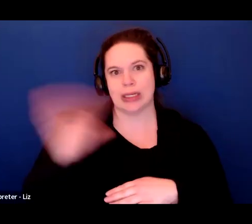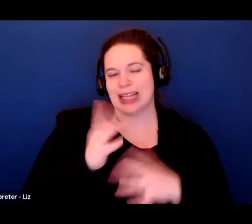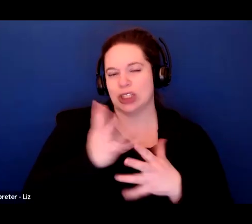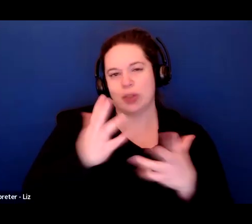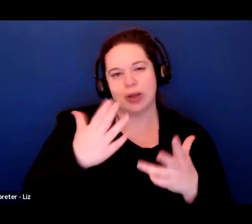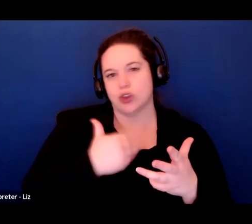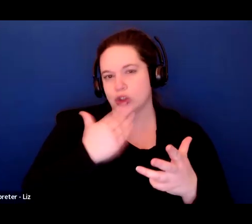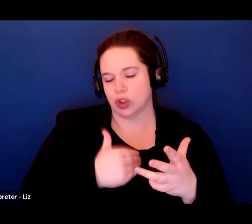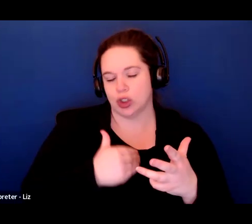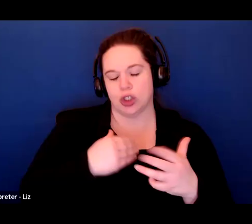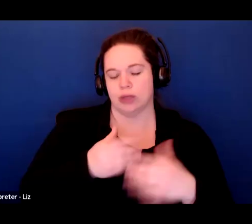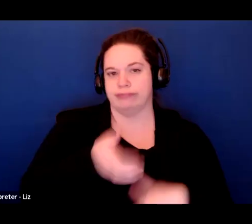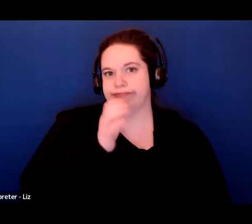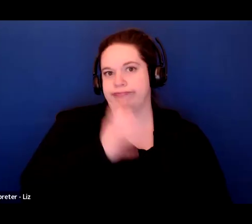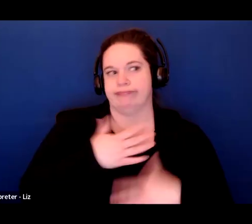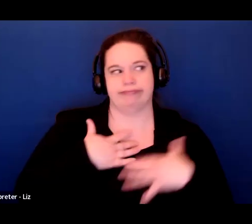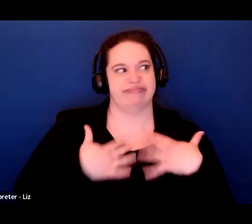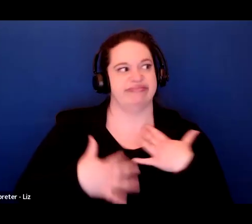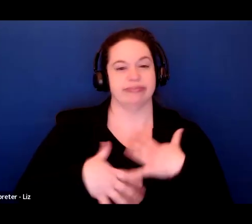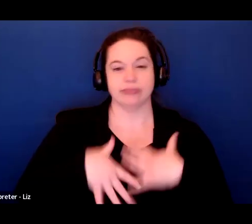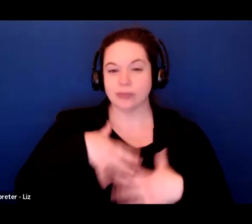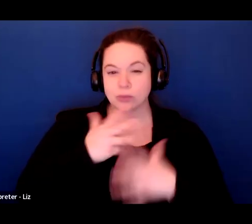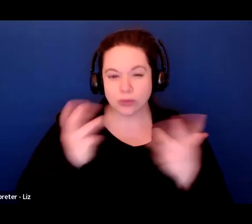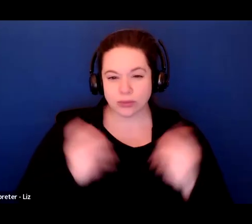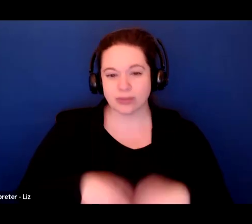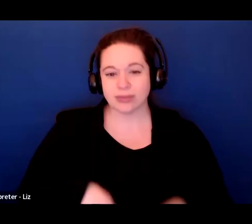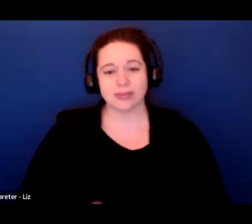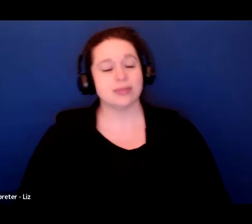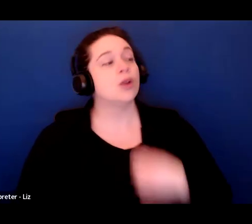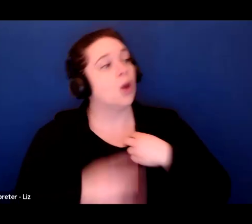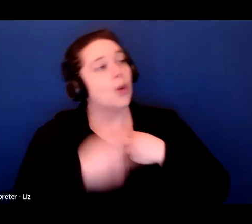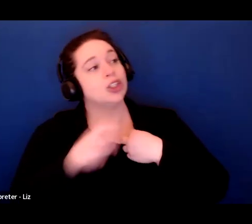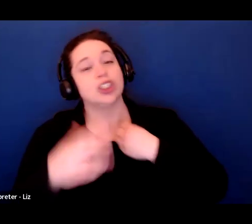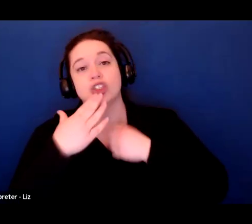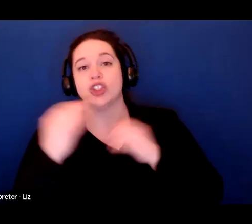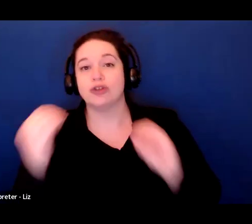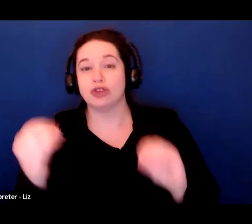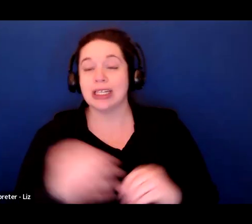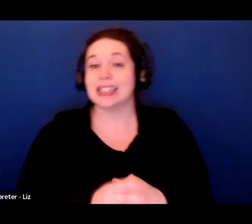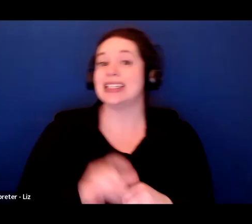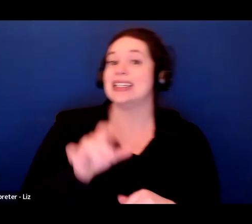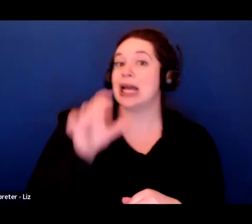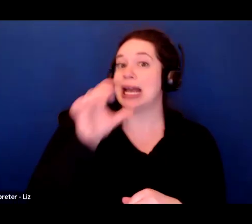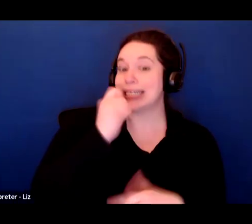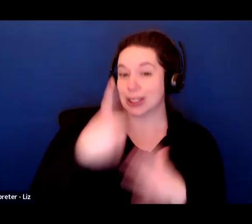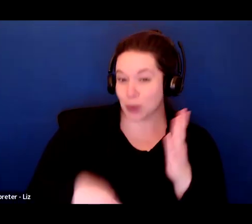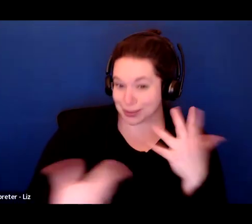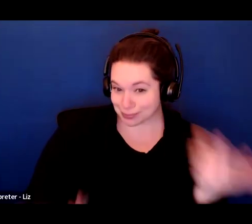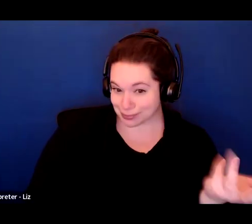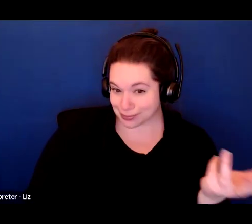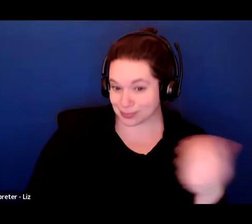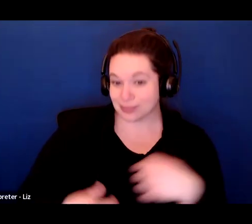sugar to put in yourself all the time. So people will say, oh, well, I switched to the sugar free. But guess what?